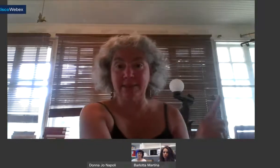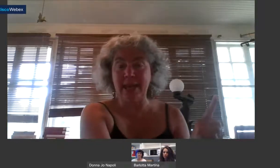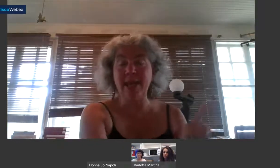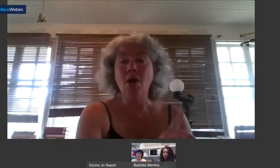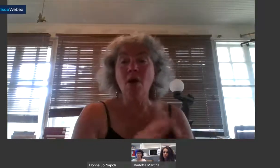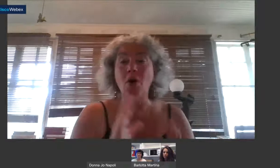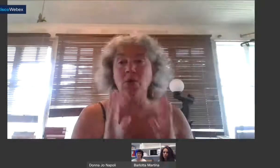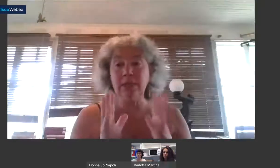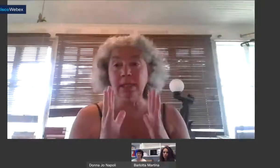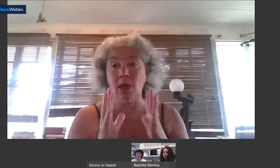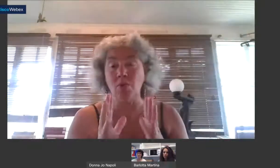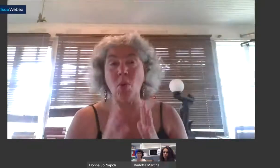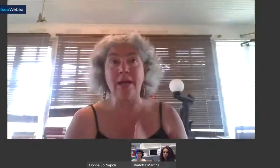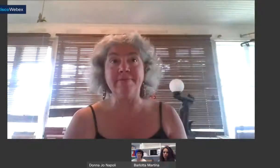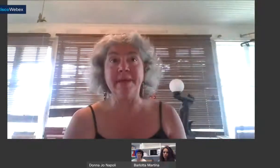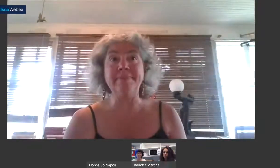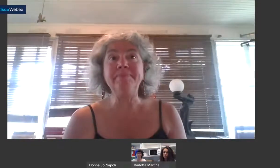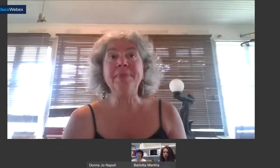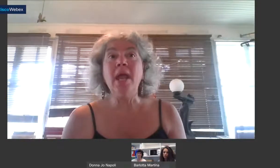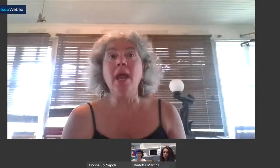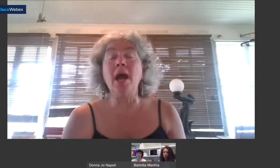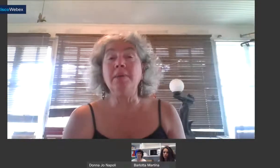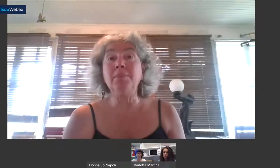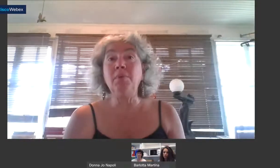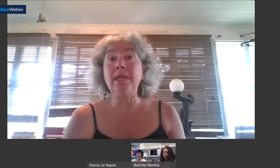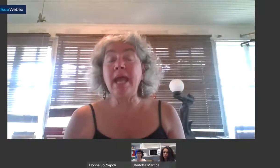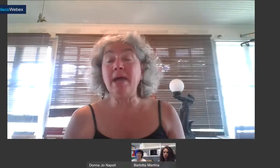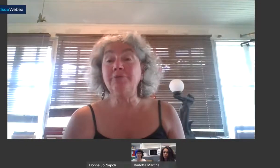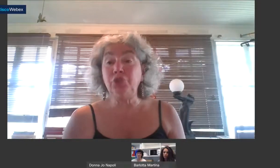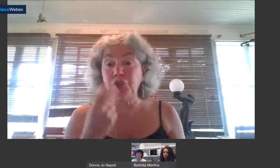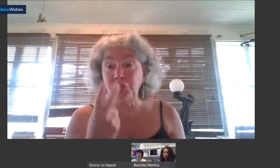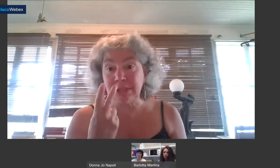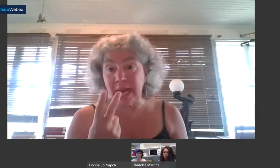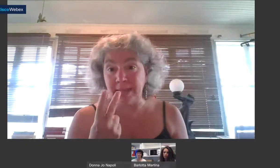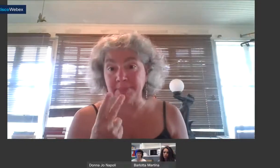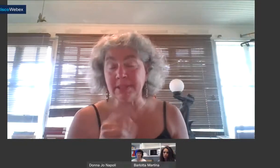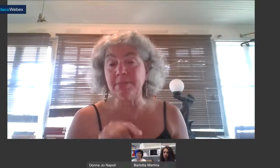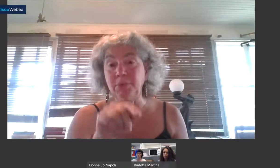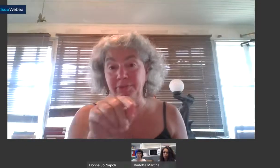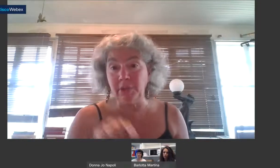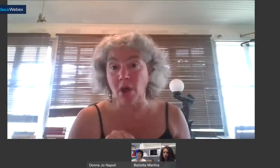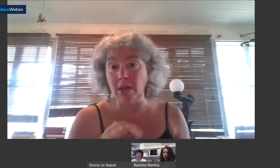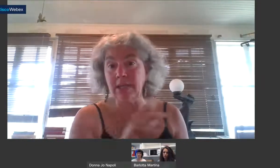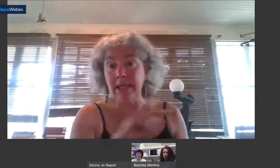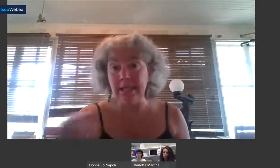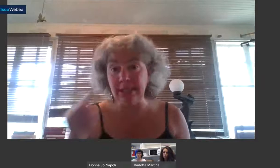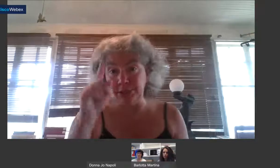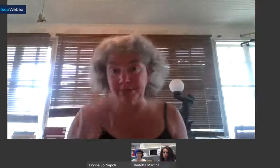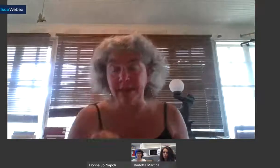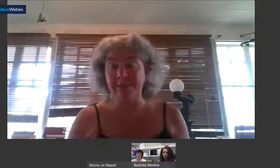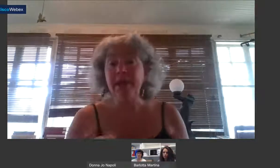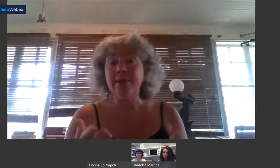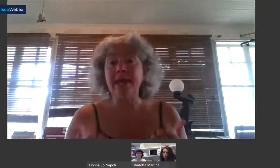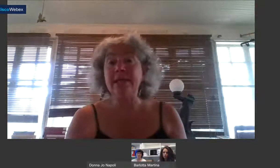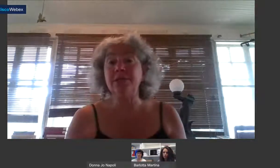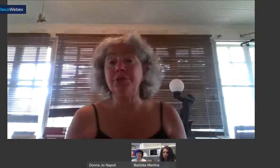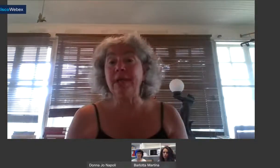okay? Only along one of them. We have 2 types that move along each of them. That is, your hands